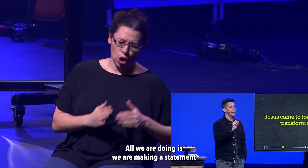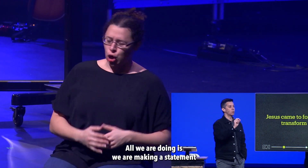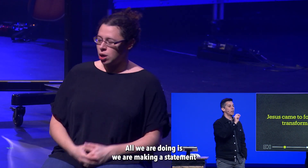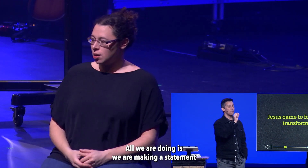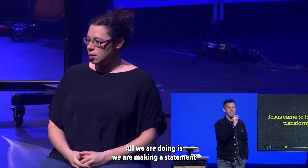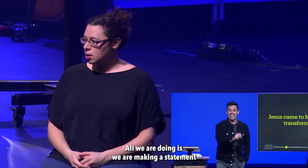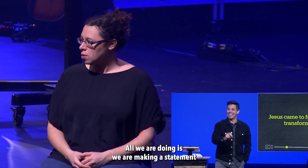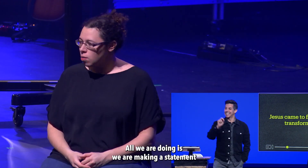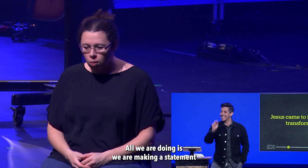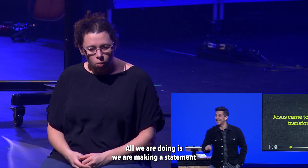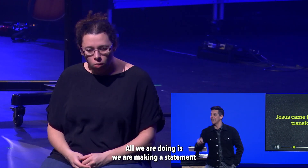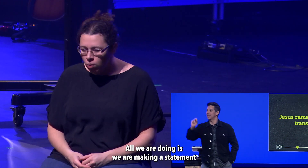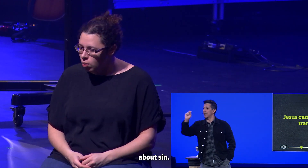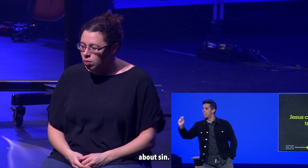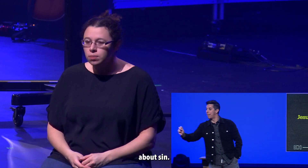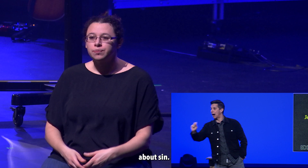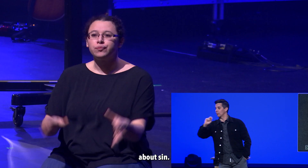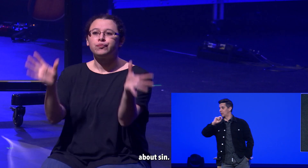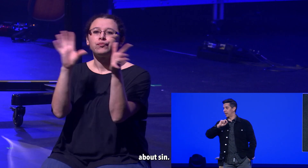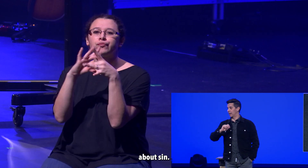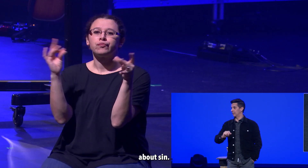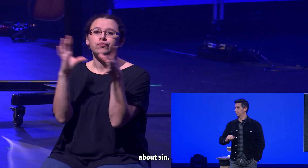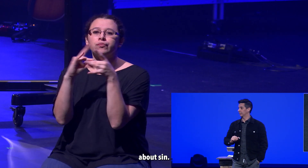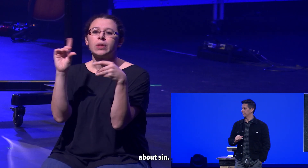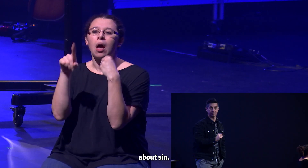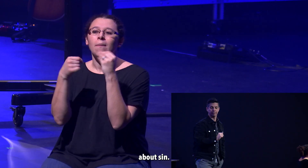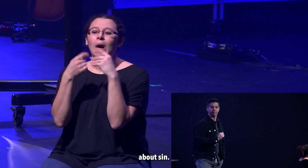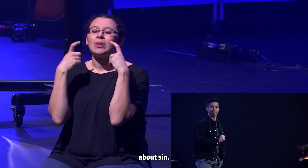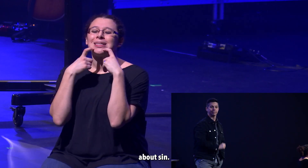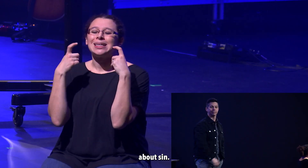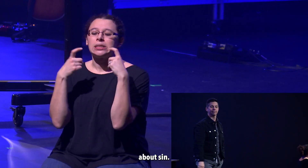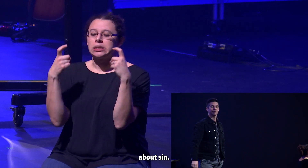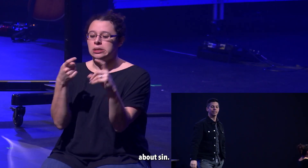doing is we are making a statement about sin.